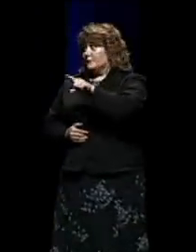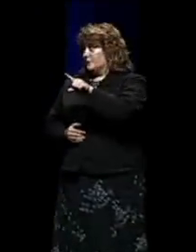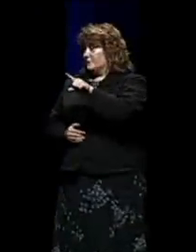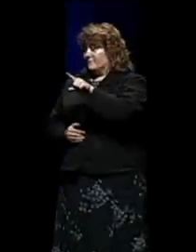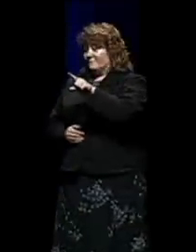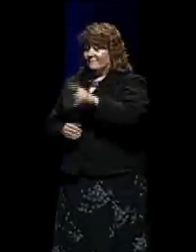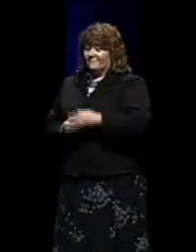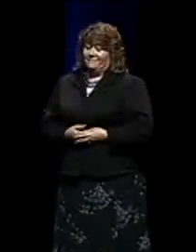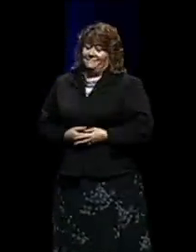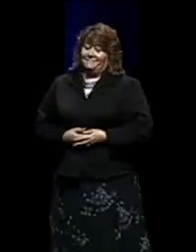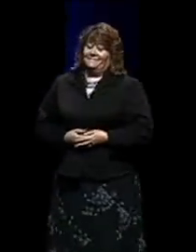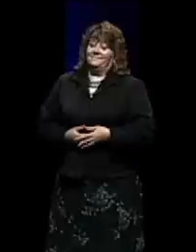The next question is a good one.